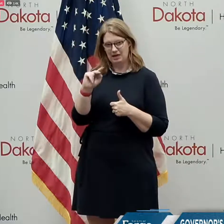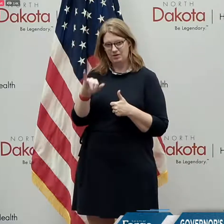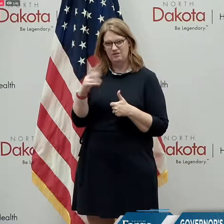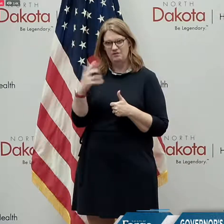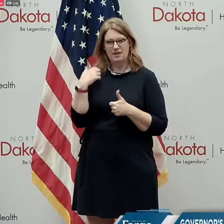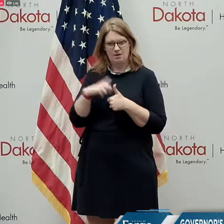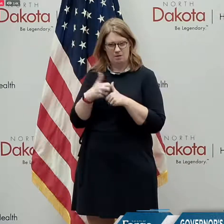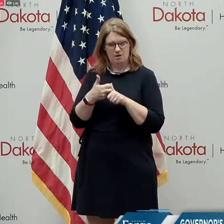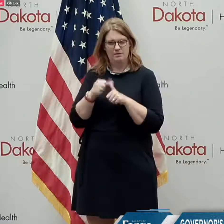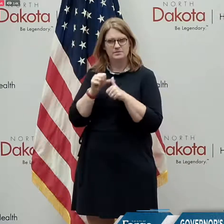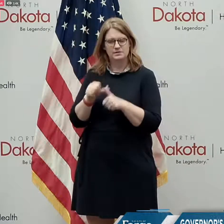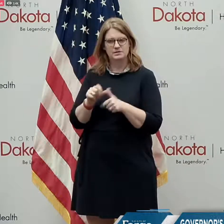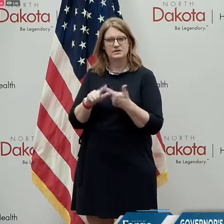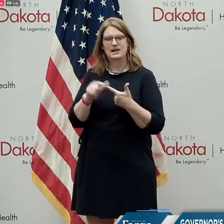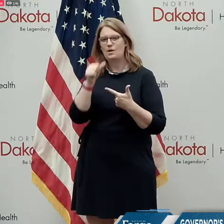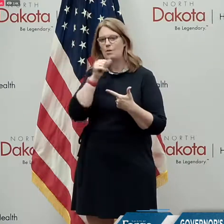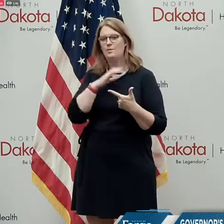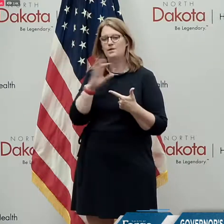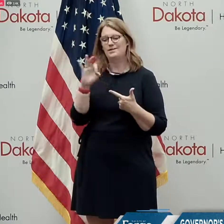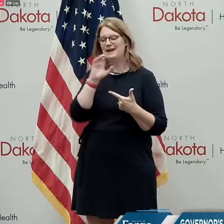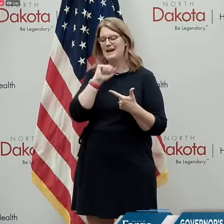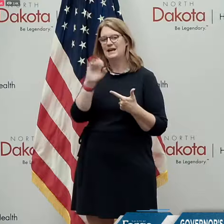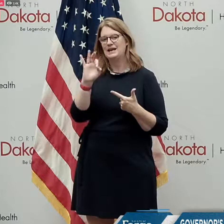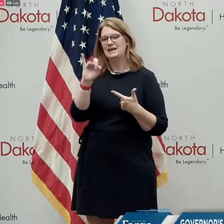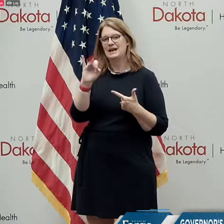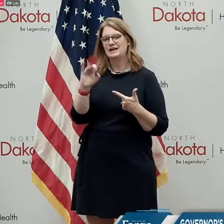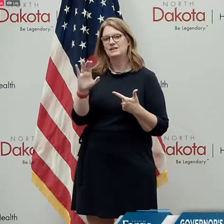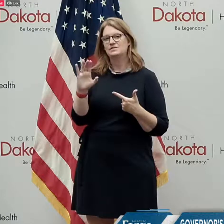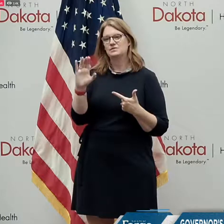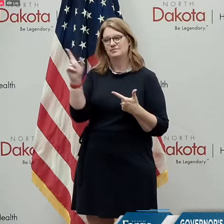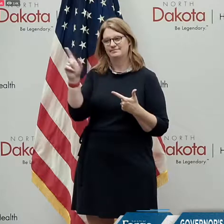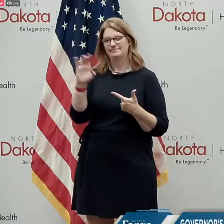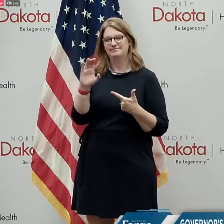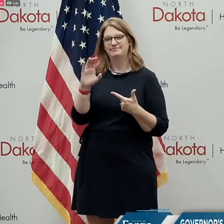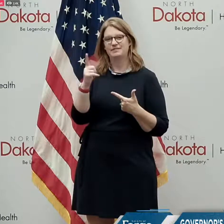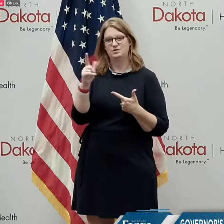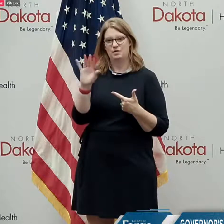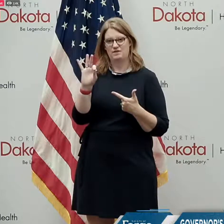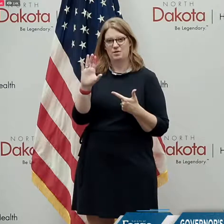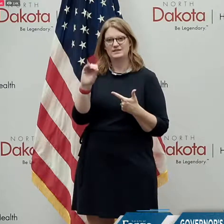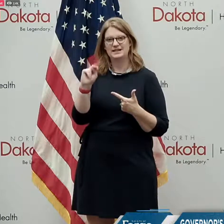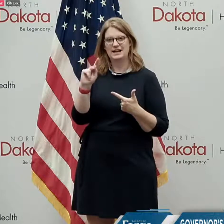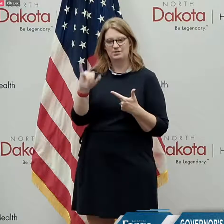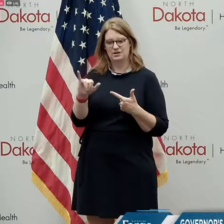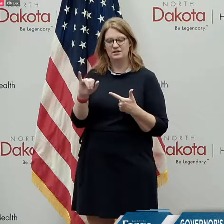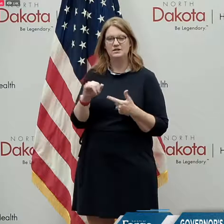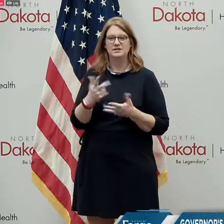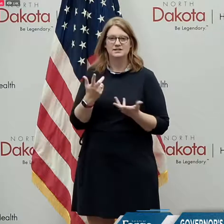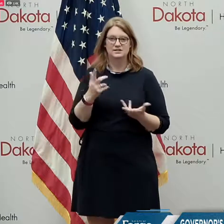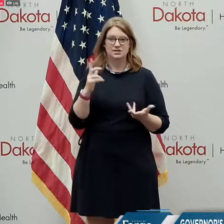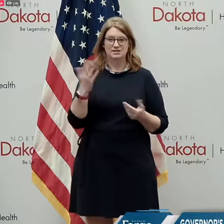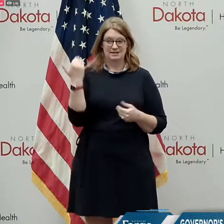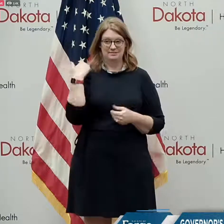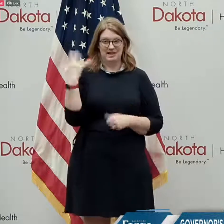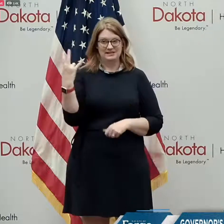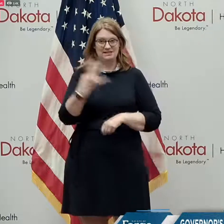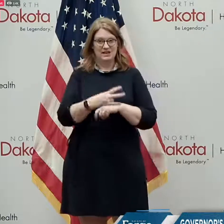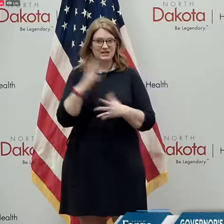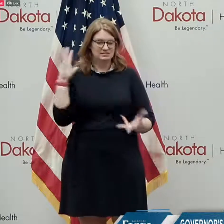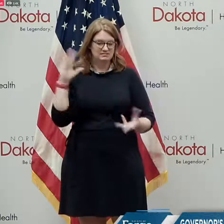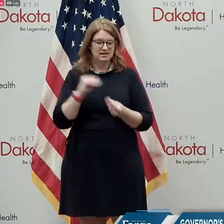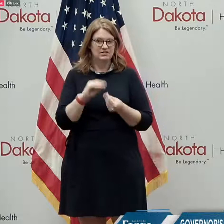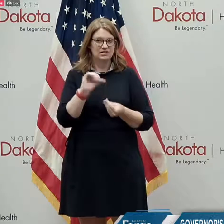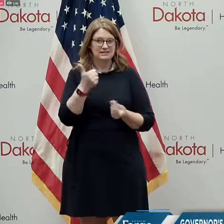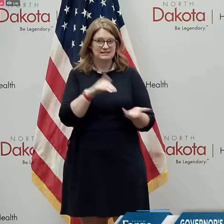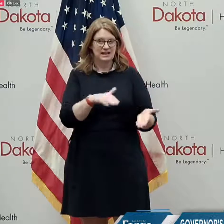and a woman in her 90s from Grand Forks County with underlying health conditions. So again, that's the total of 10 deaths over the past 7 days. And as